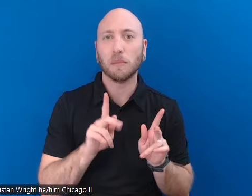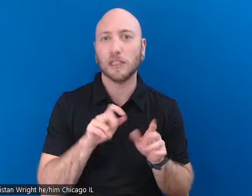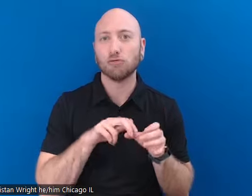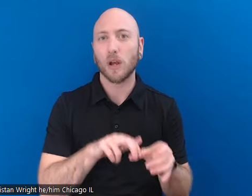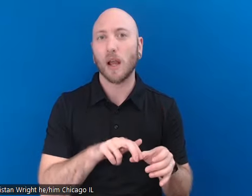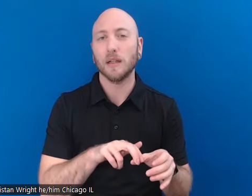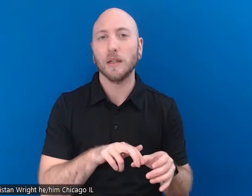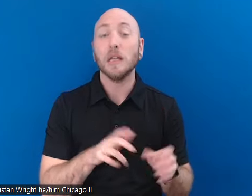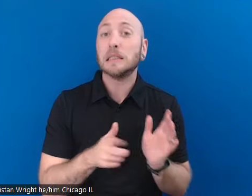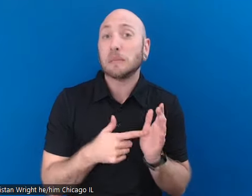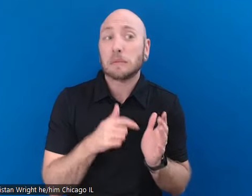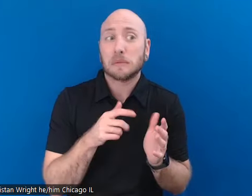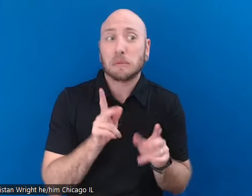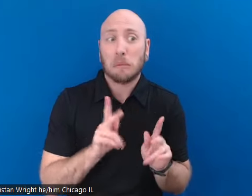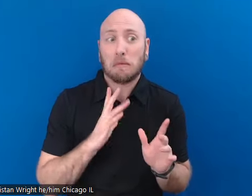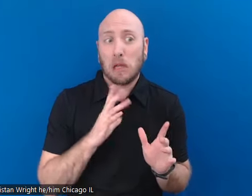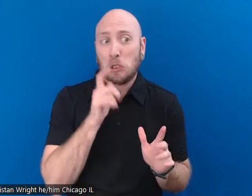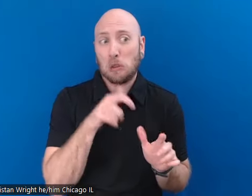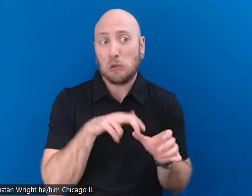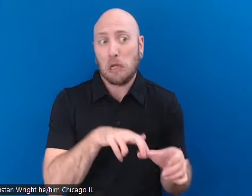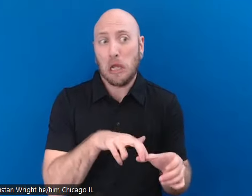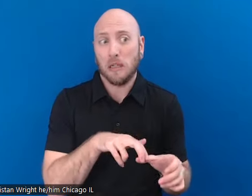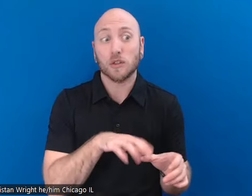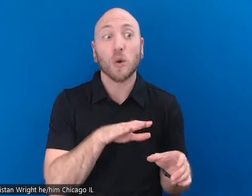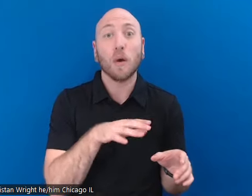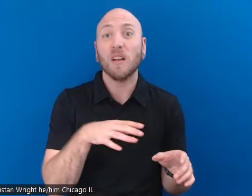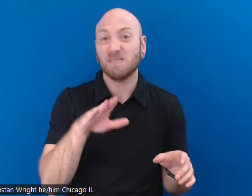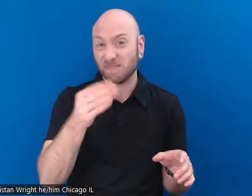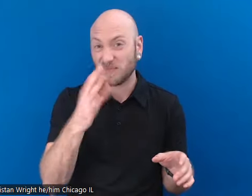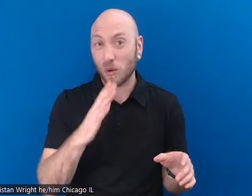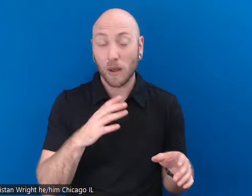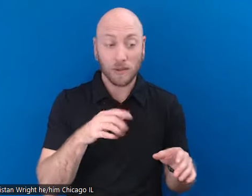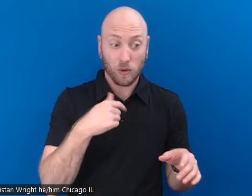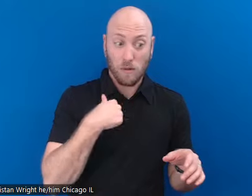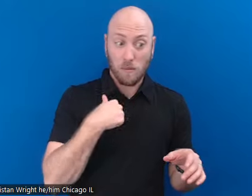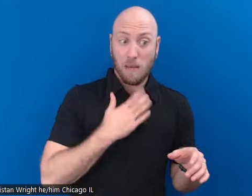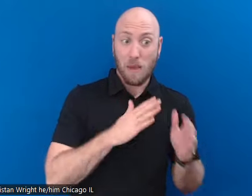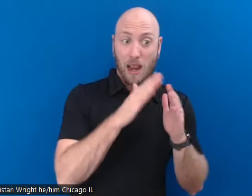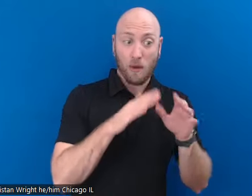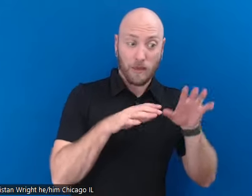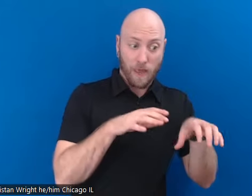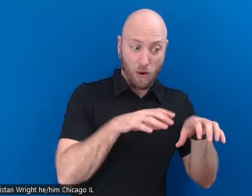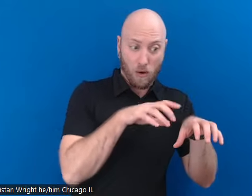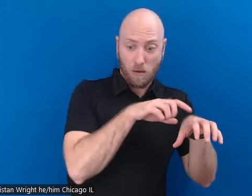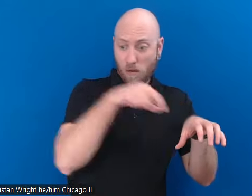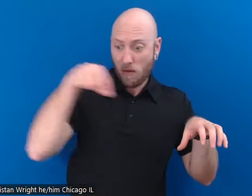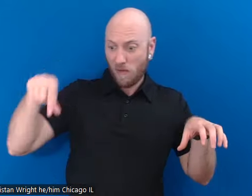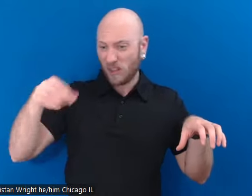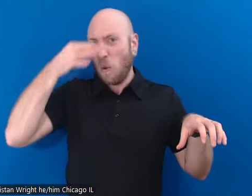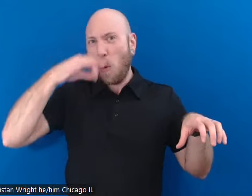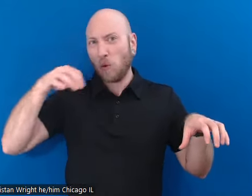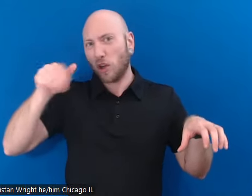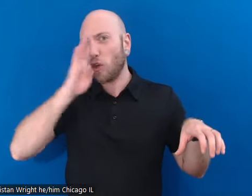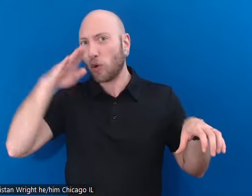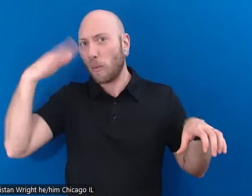house, a couple miles down the street. And that's actually where I met my first sponsee, who I love.